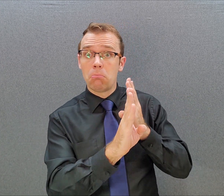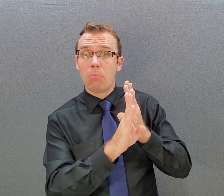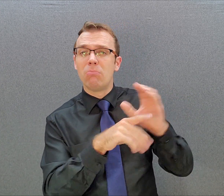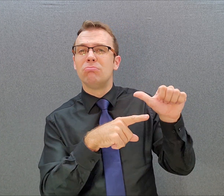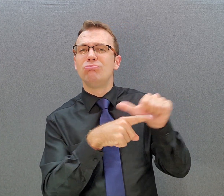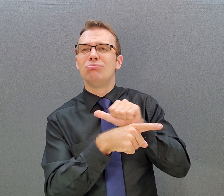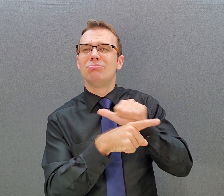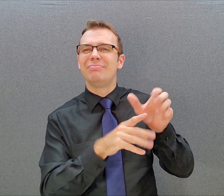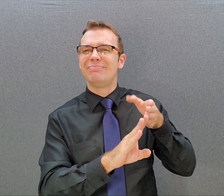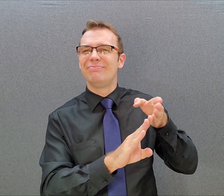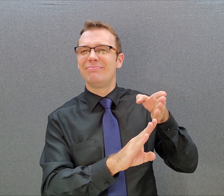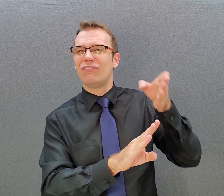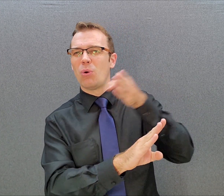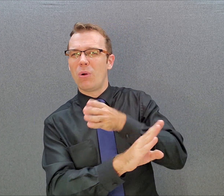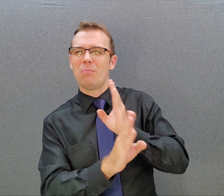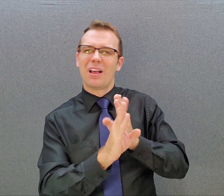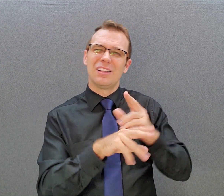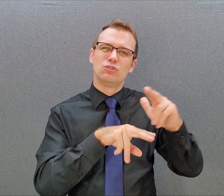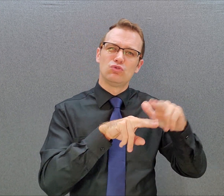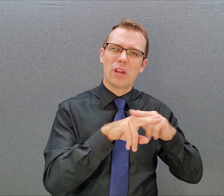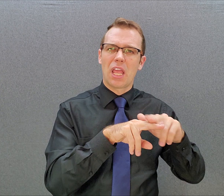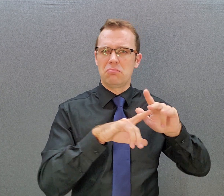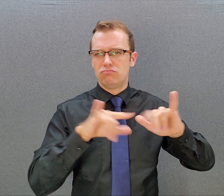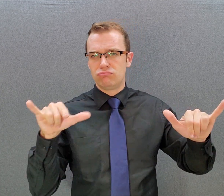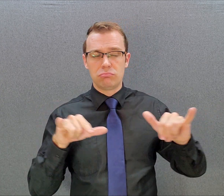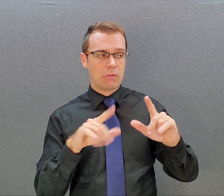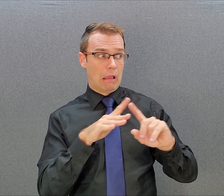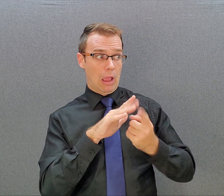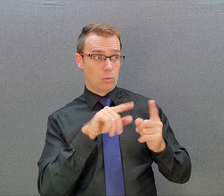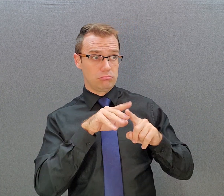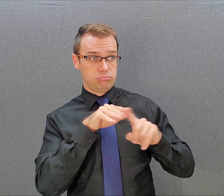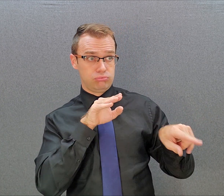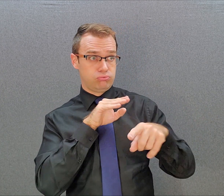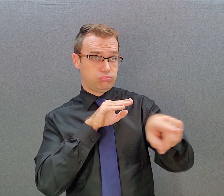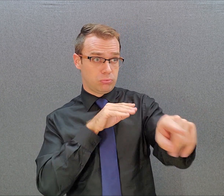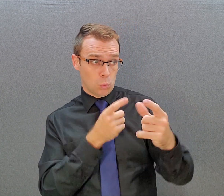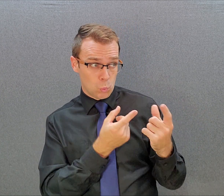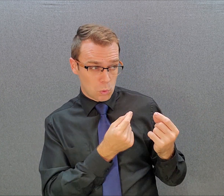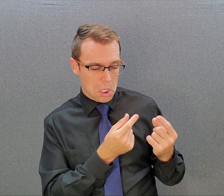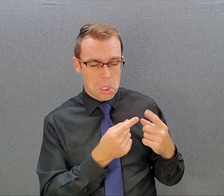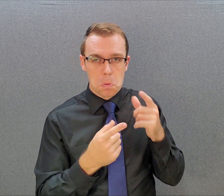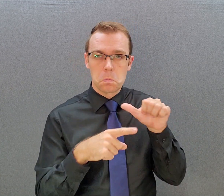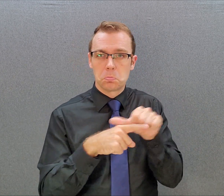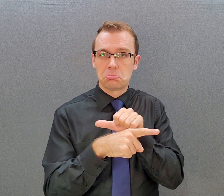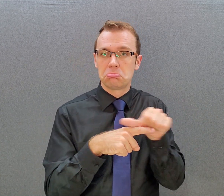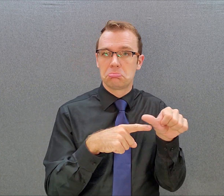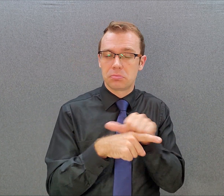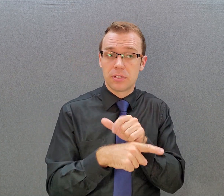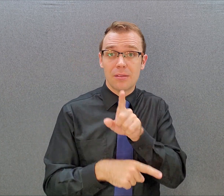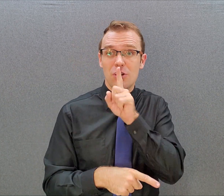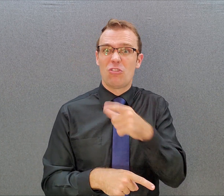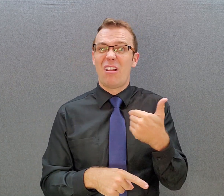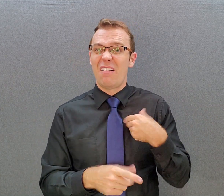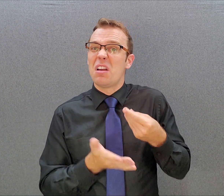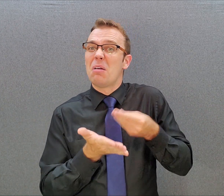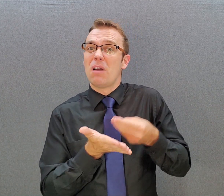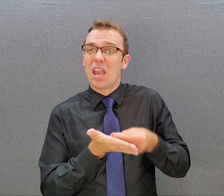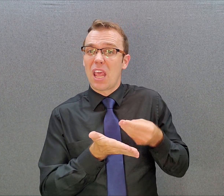transportation ahead of time as another option for evacuation. Make sure you have enough money to use